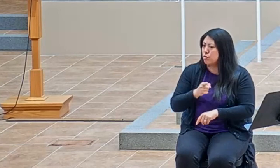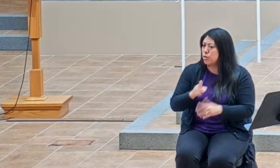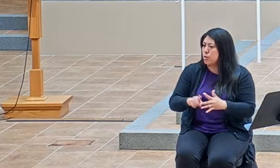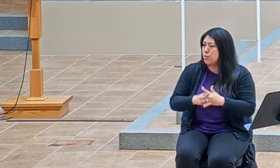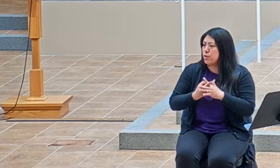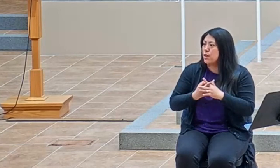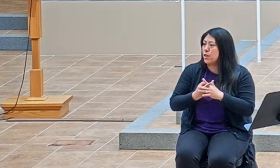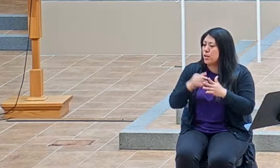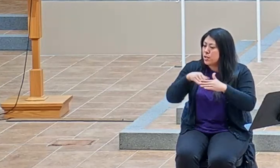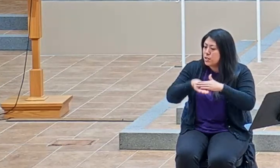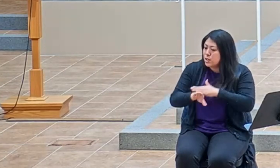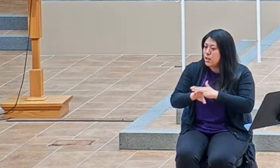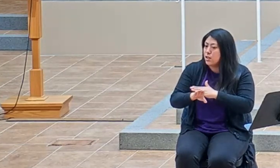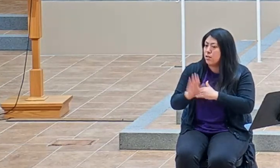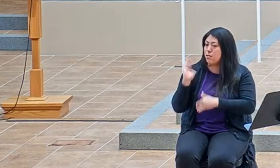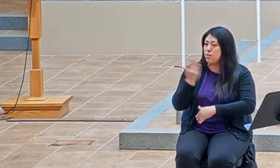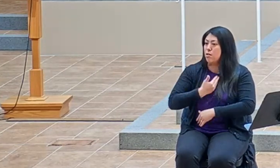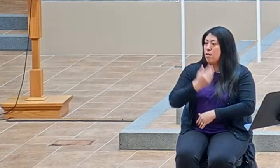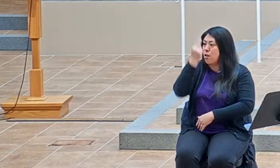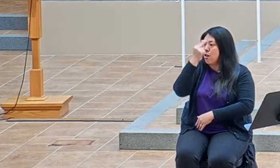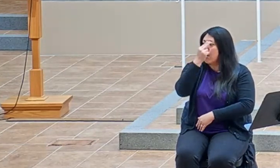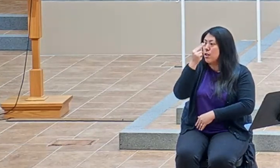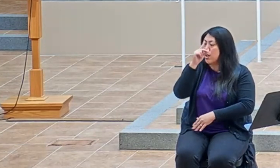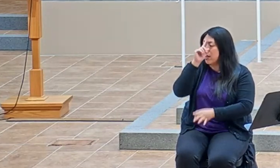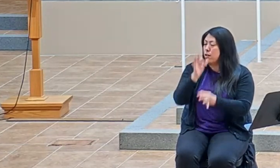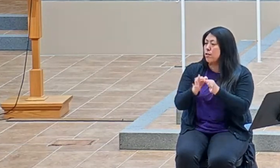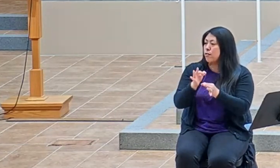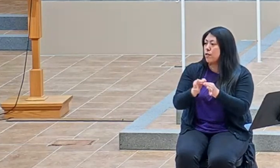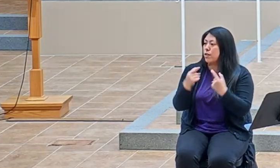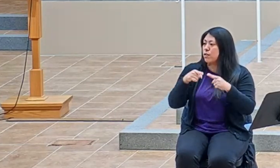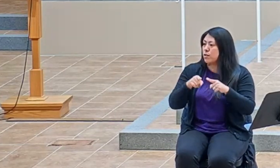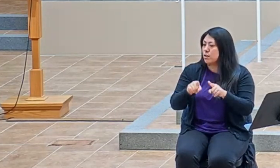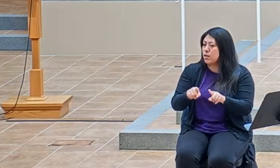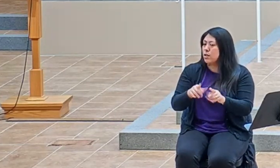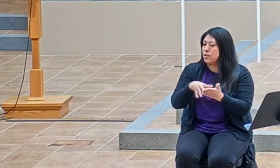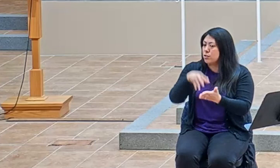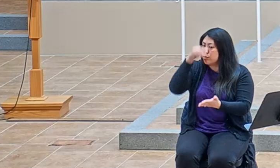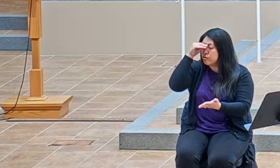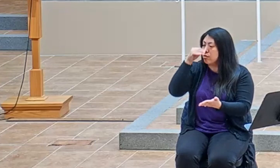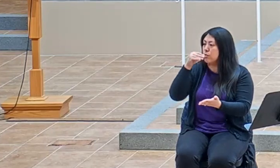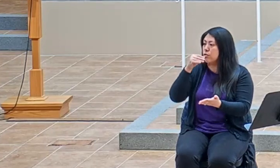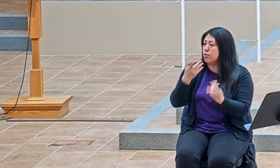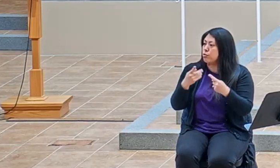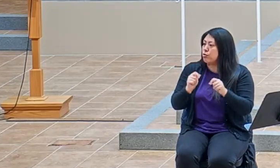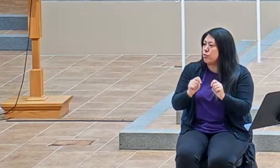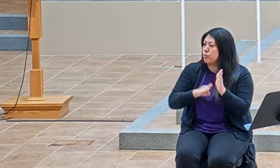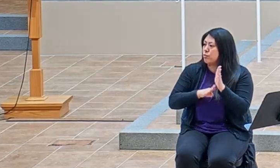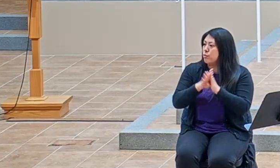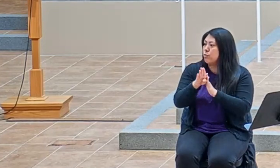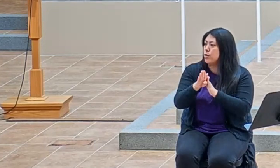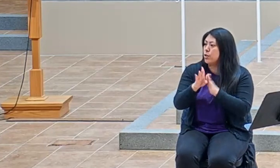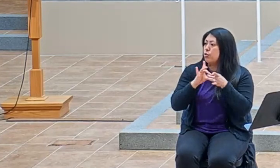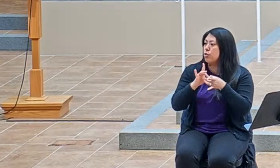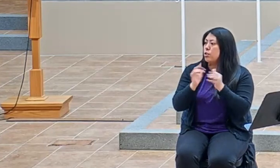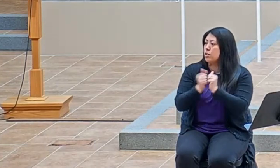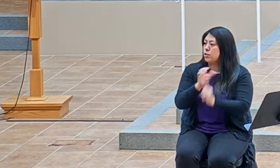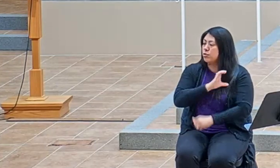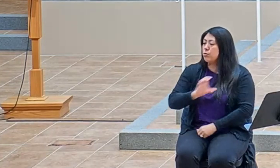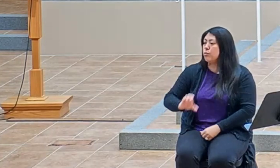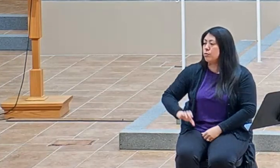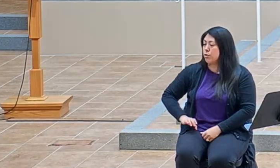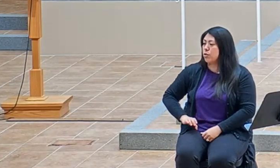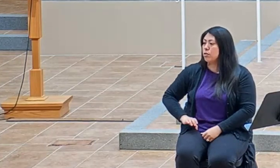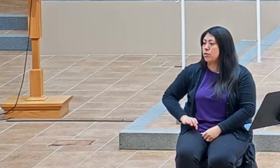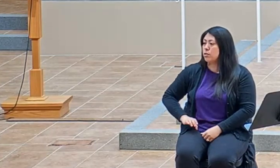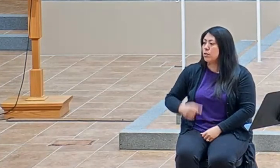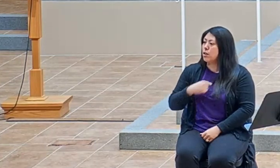began to throw myself into my faith, into our faith, as I began to really try to build the relationship with